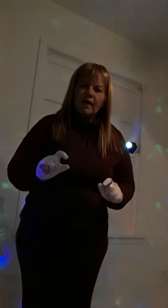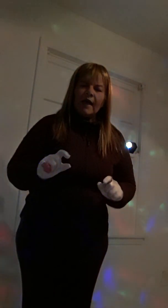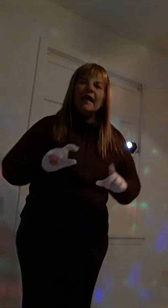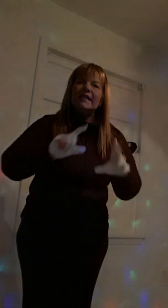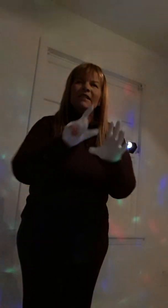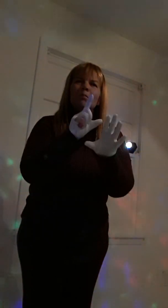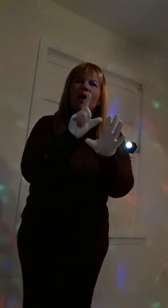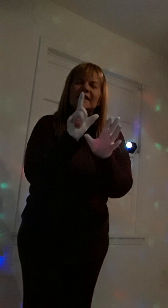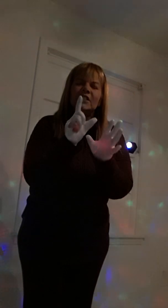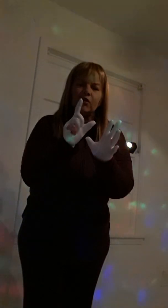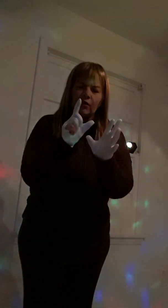el espacio